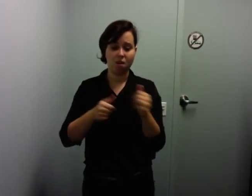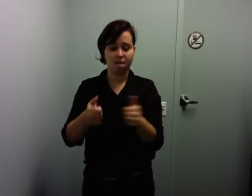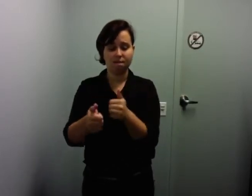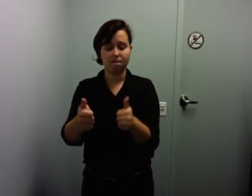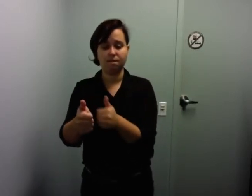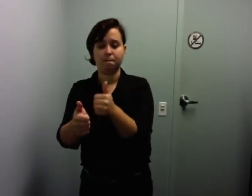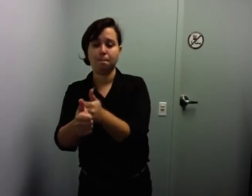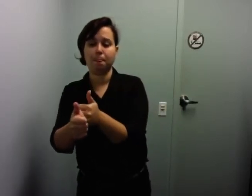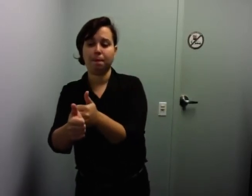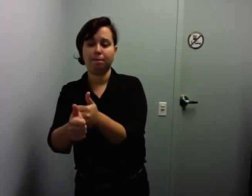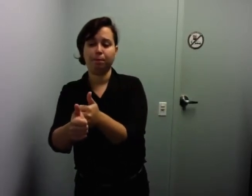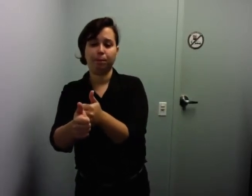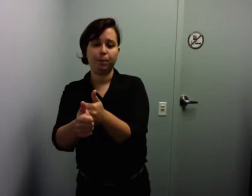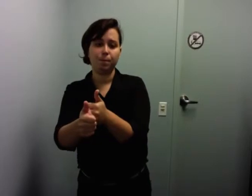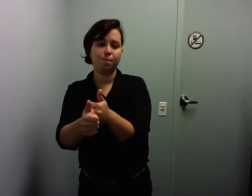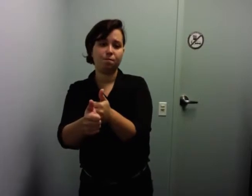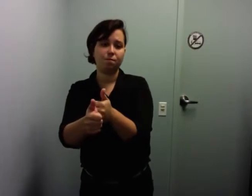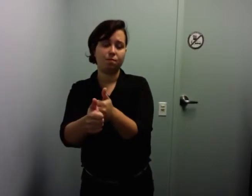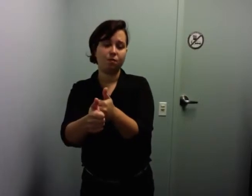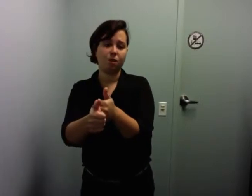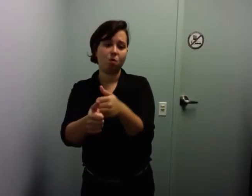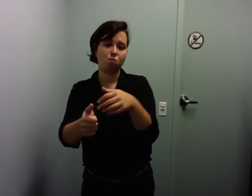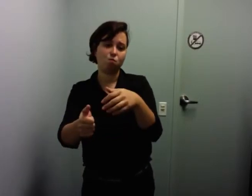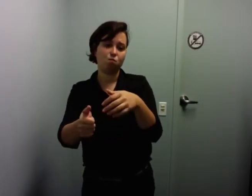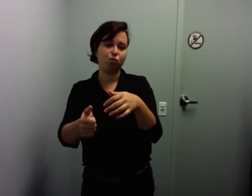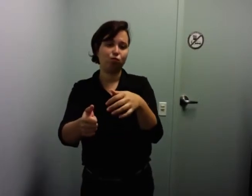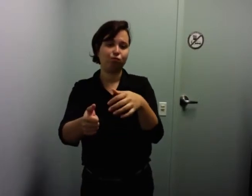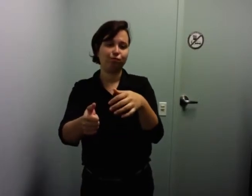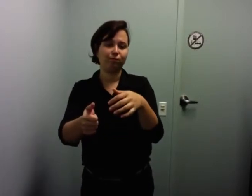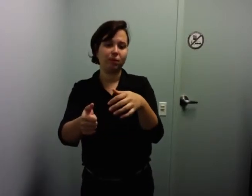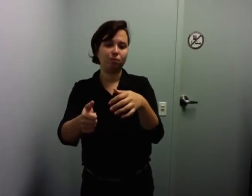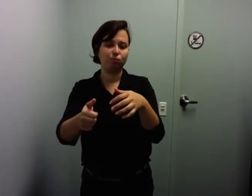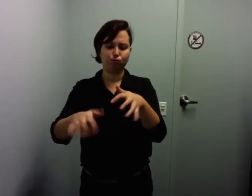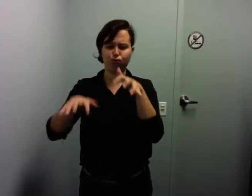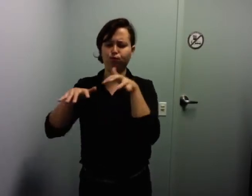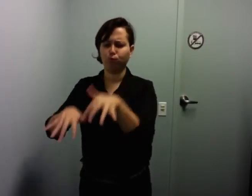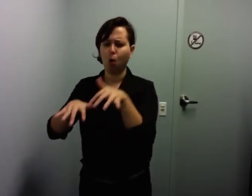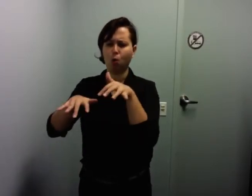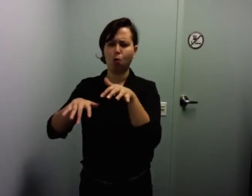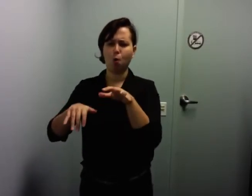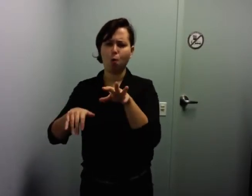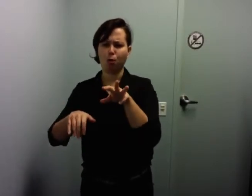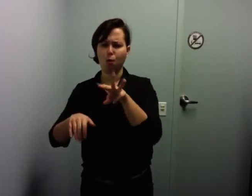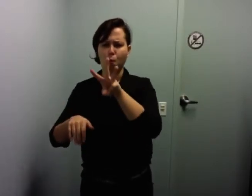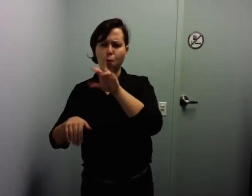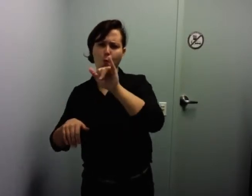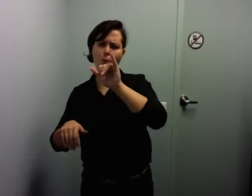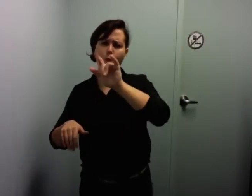in our idea of conquering the Wild West. Did we accord equality, consideration,